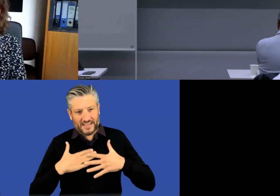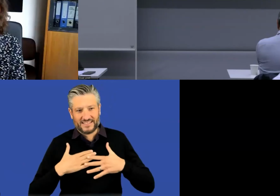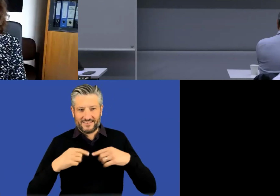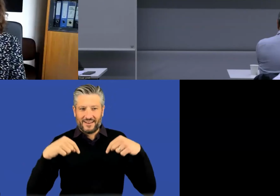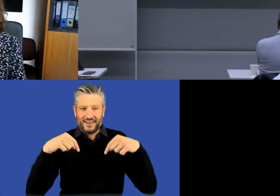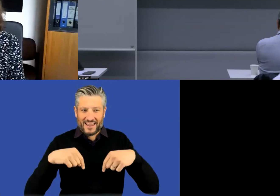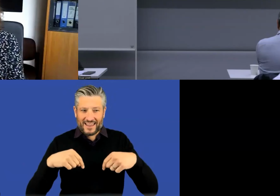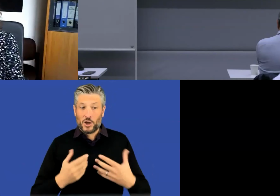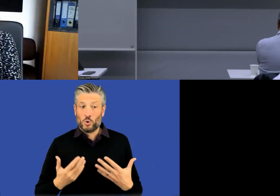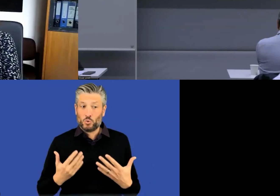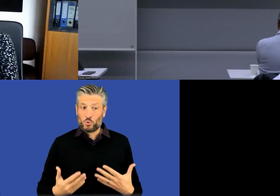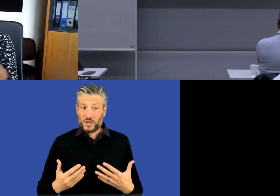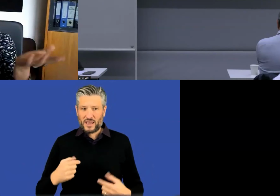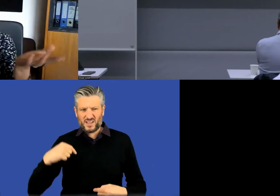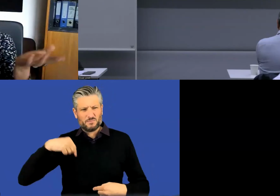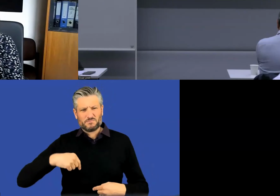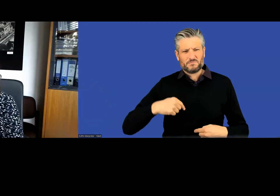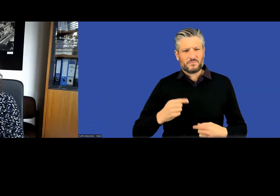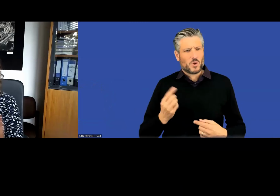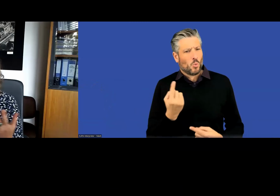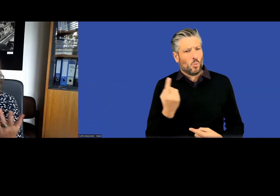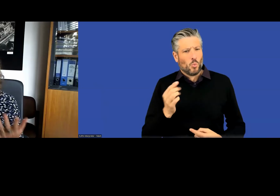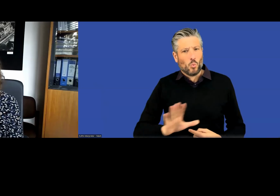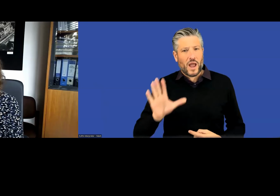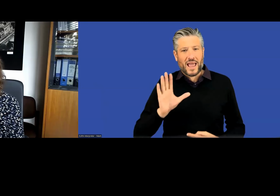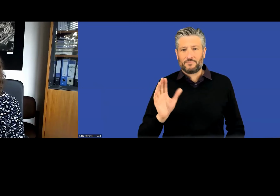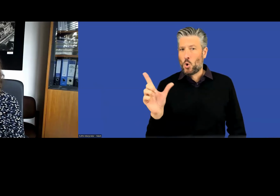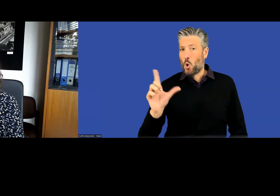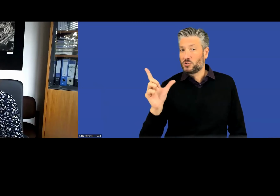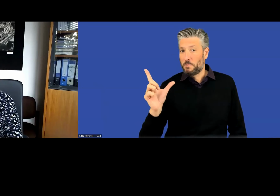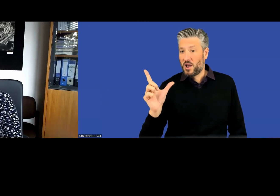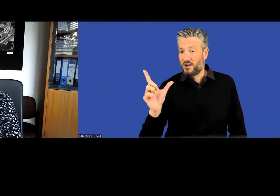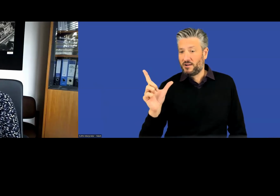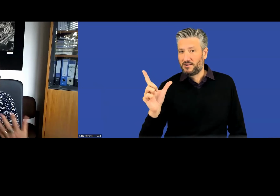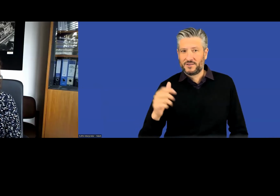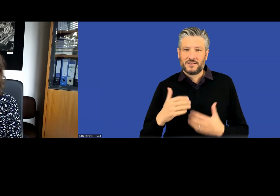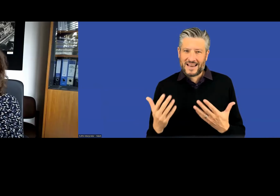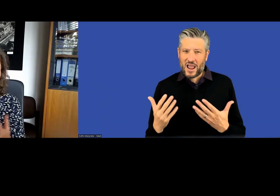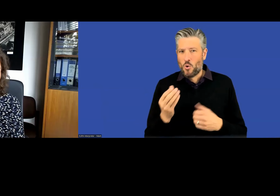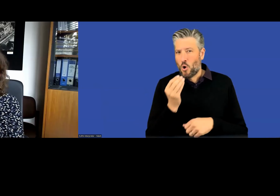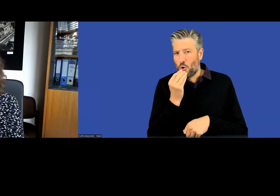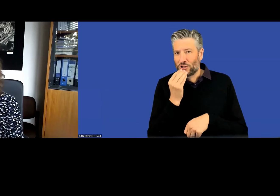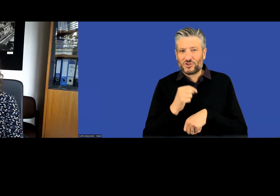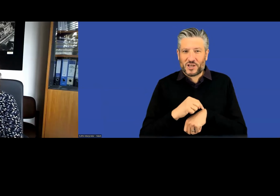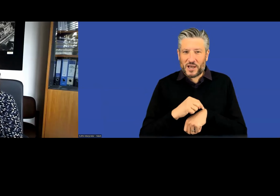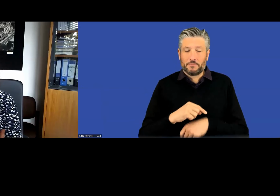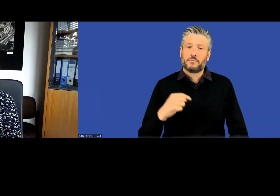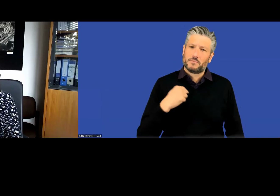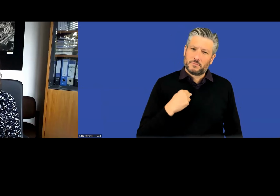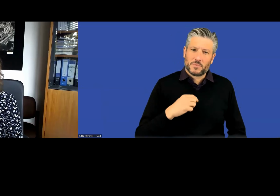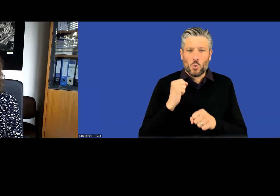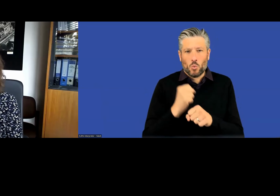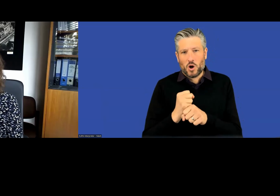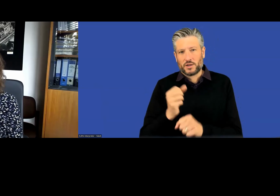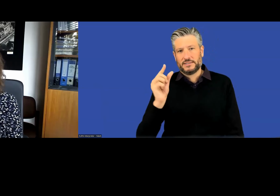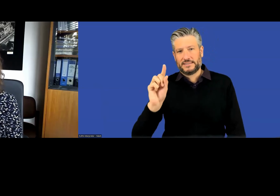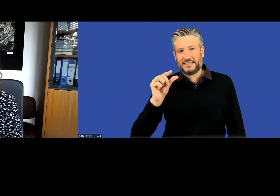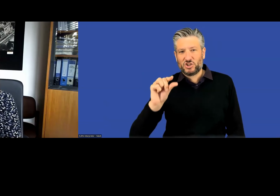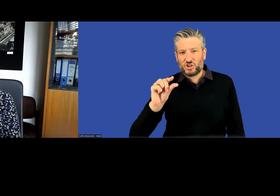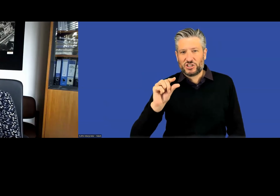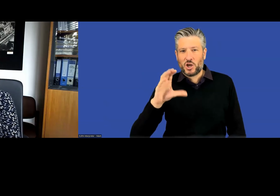it is here in Luxembourg. As Ray said, I am a head of unit in DG Connect, responsible for accessibility, language technologies, and a